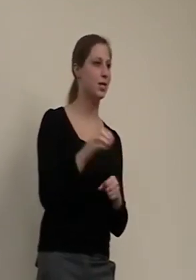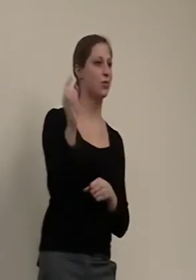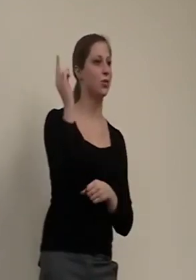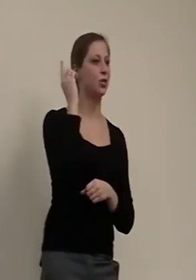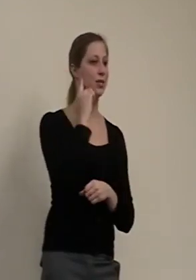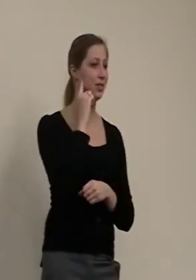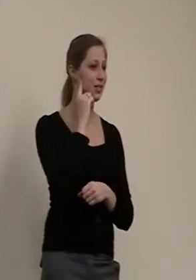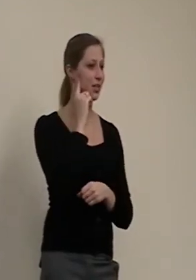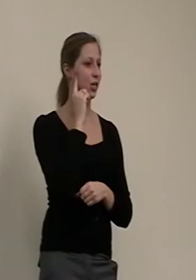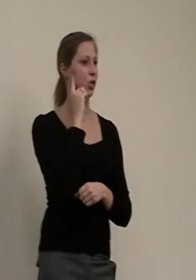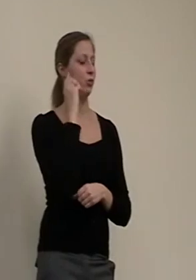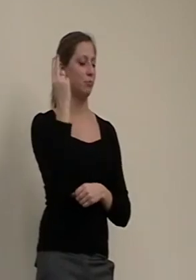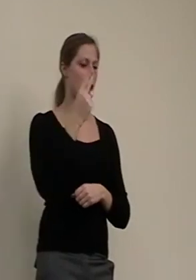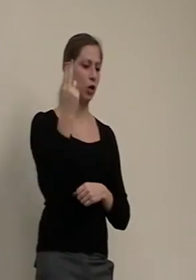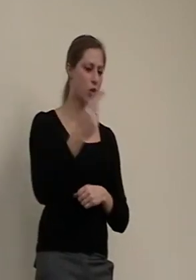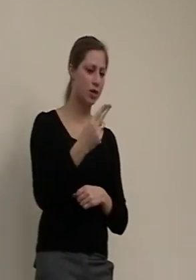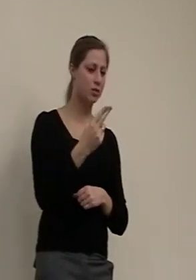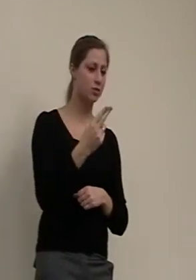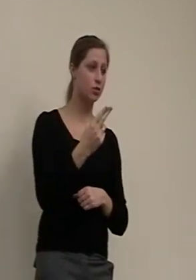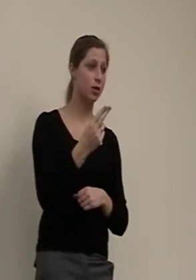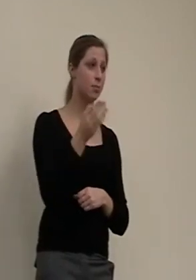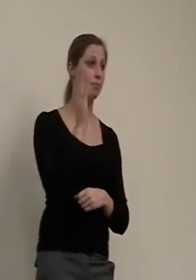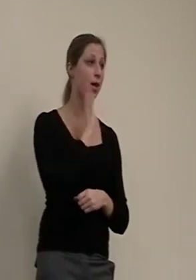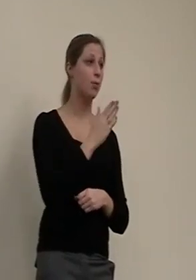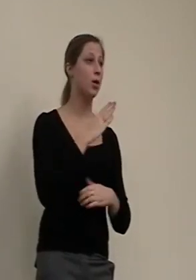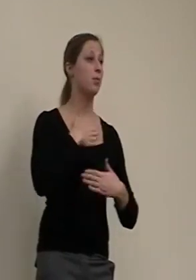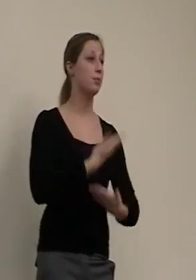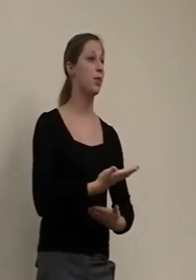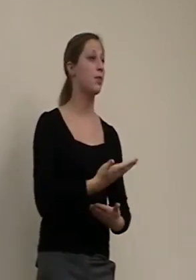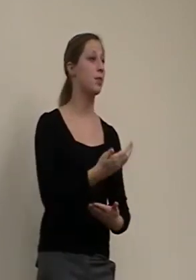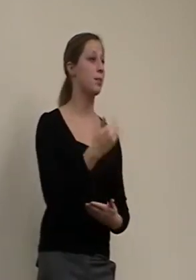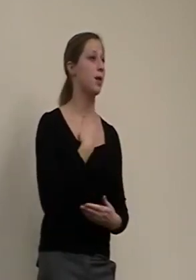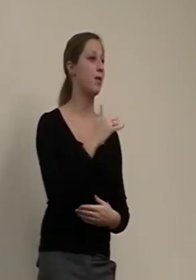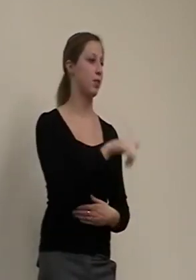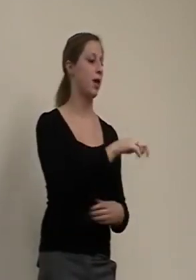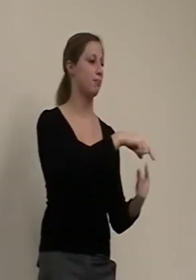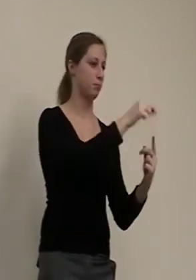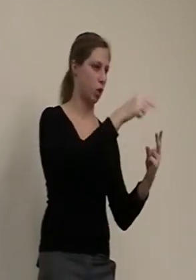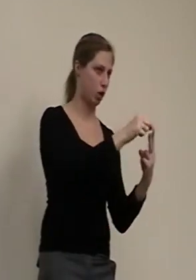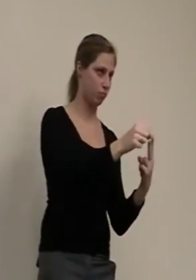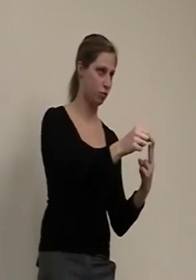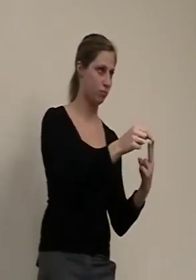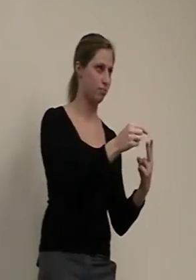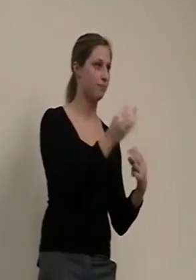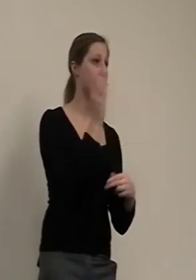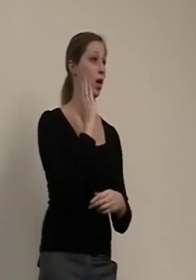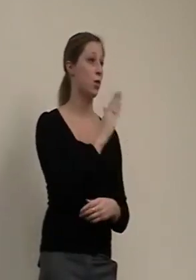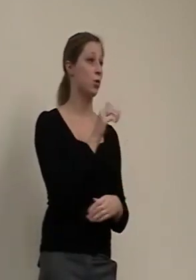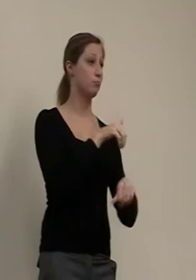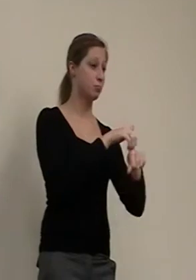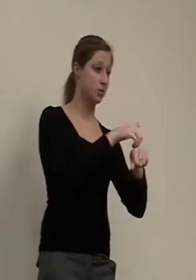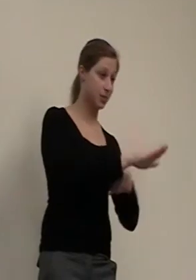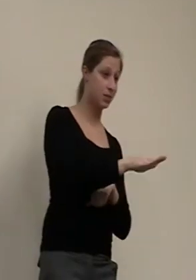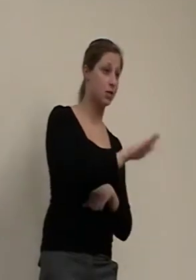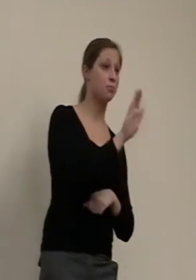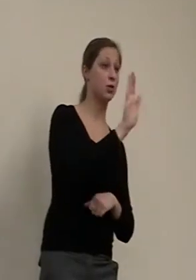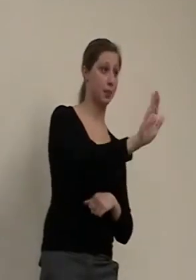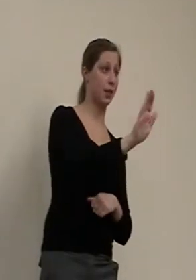I would give them the option. If you would like, I can send this to your primary care physician, they can sign off on it, or you can sign a waiver.